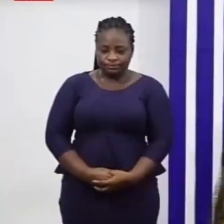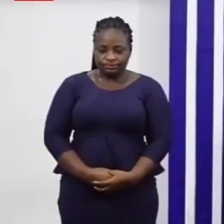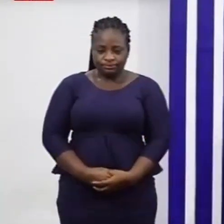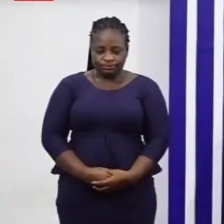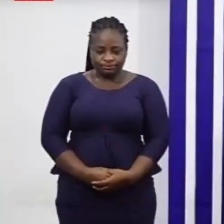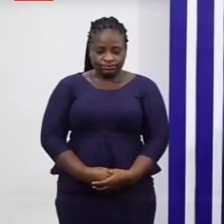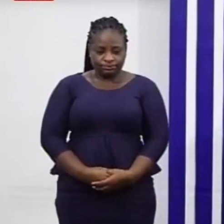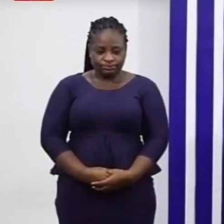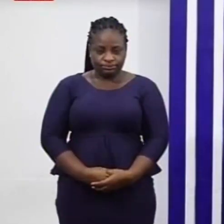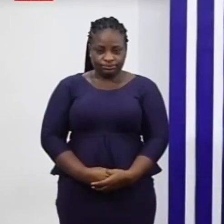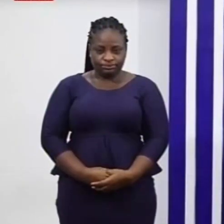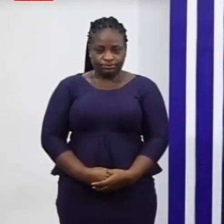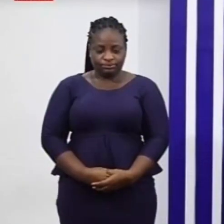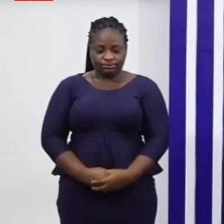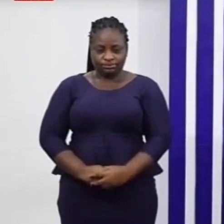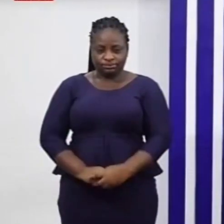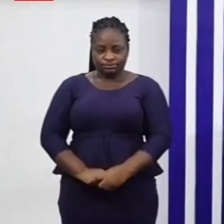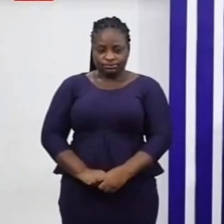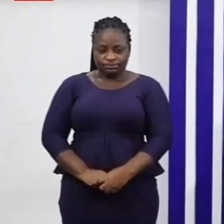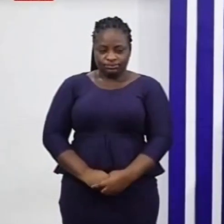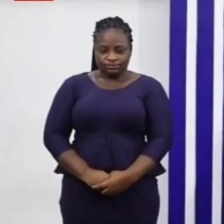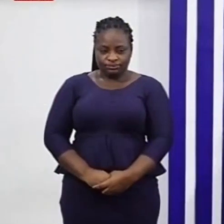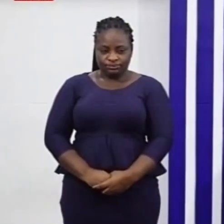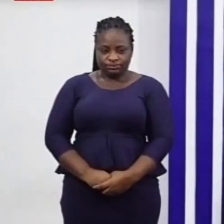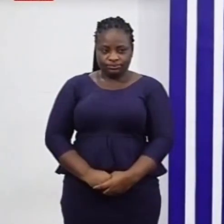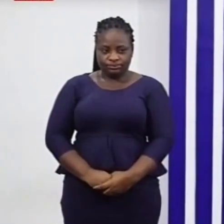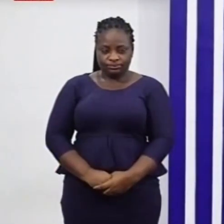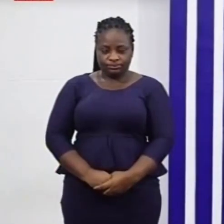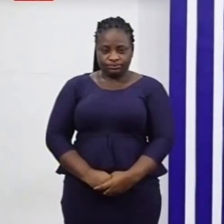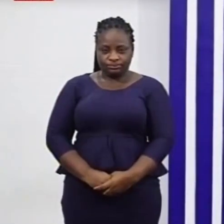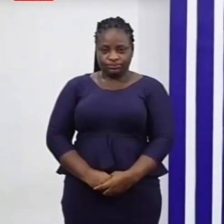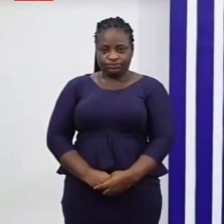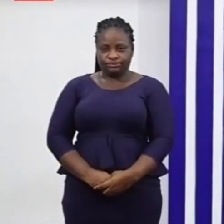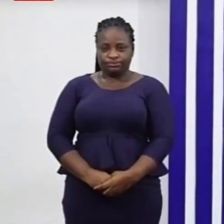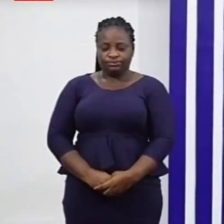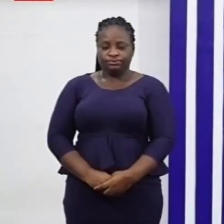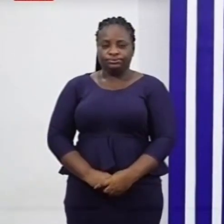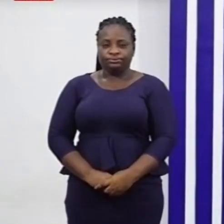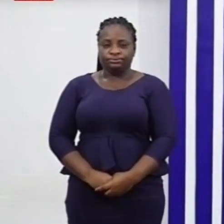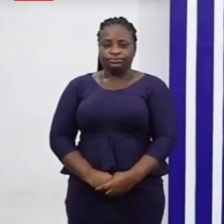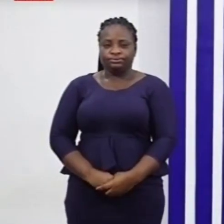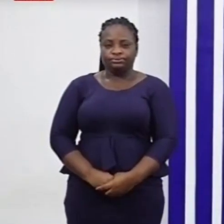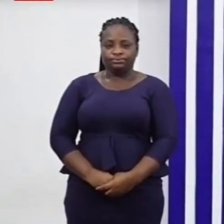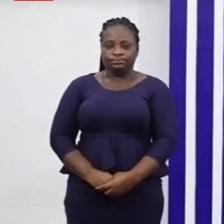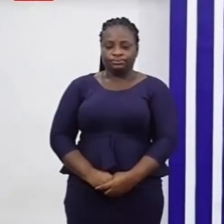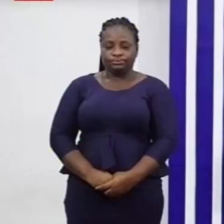And please use our sanitizers, etc., before you start and when you are done.